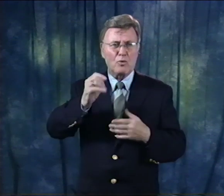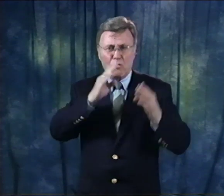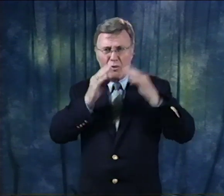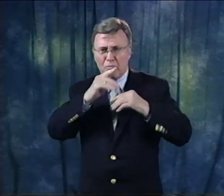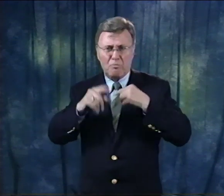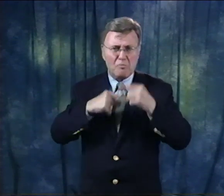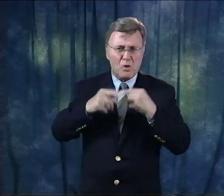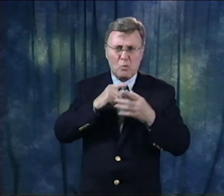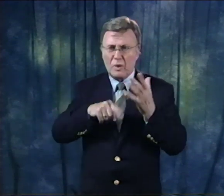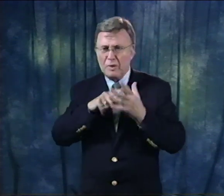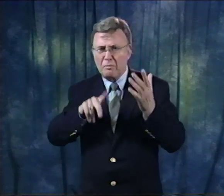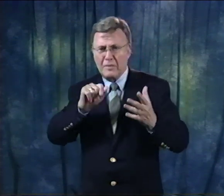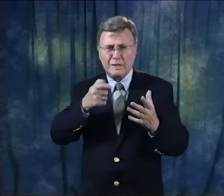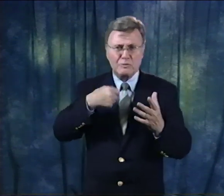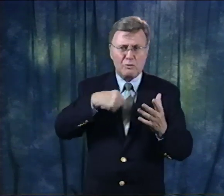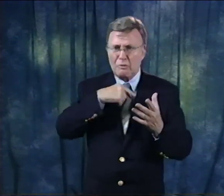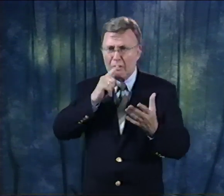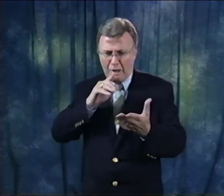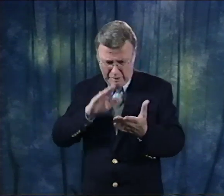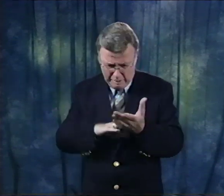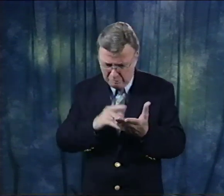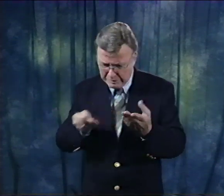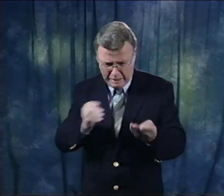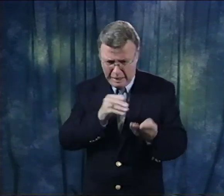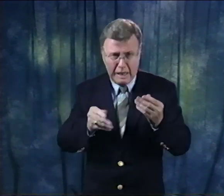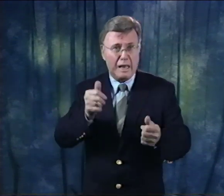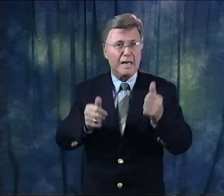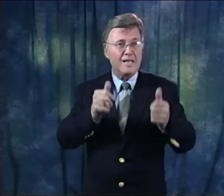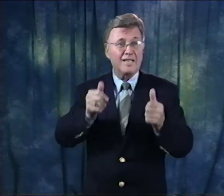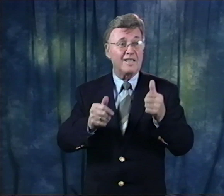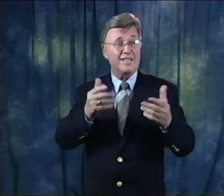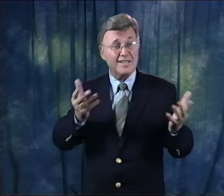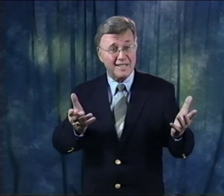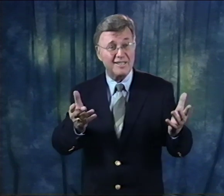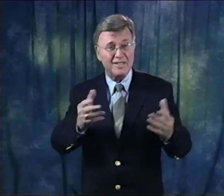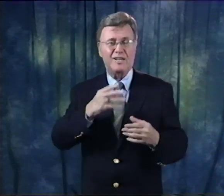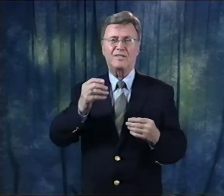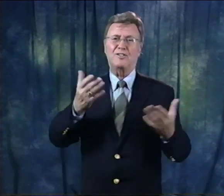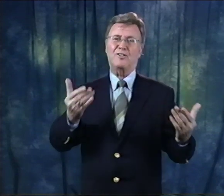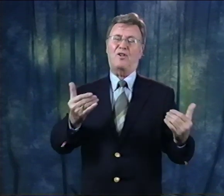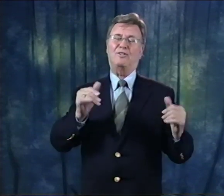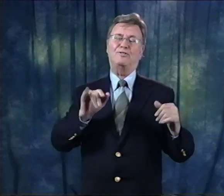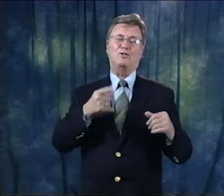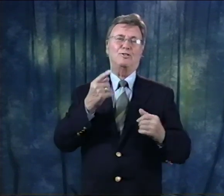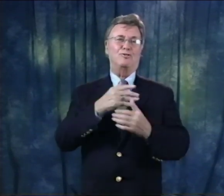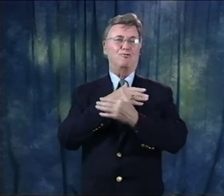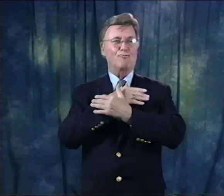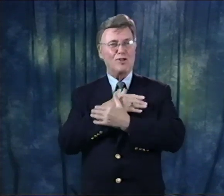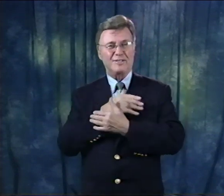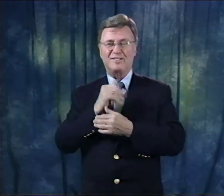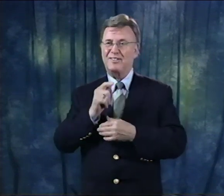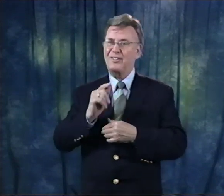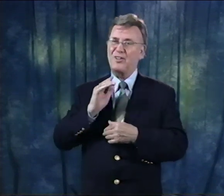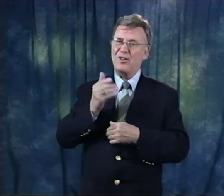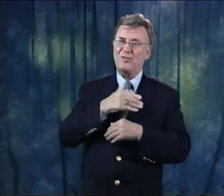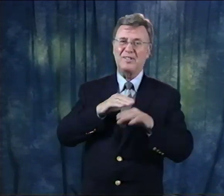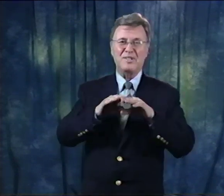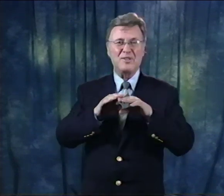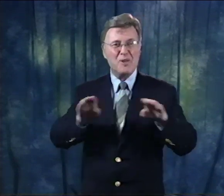without having to worry about what pages we're on, and just relax at